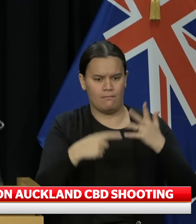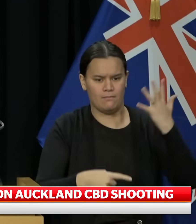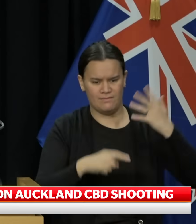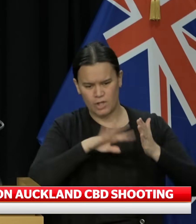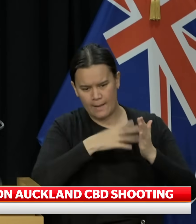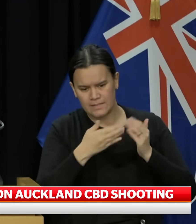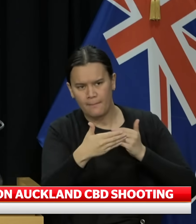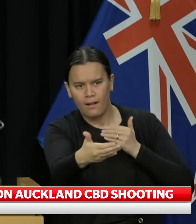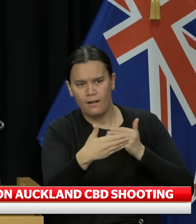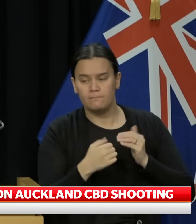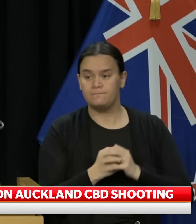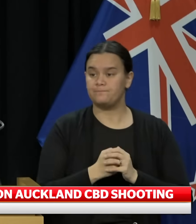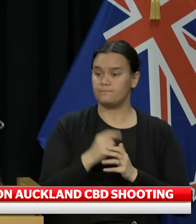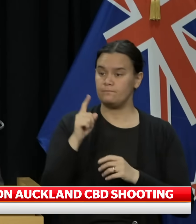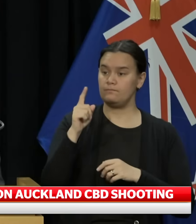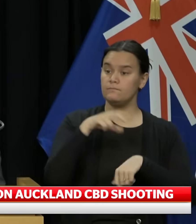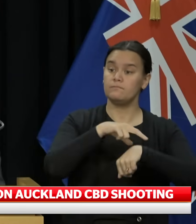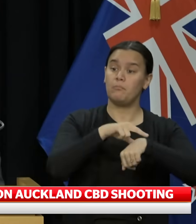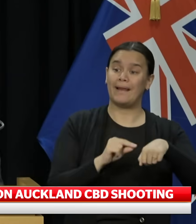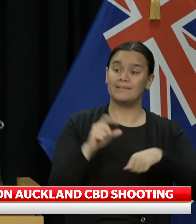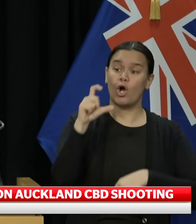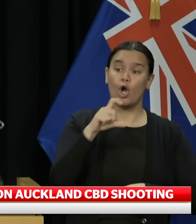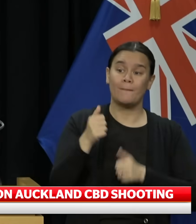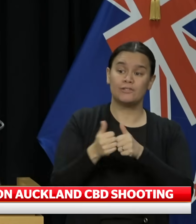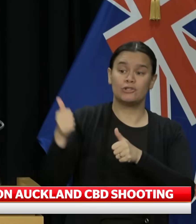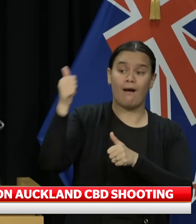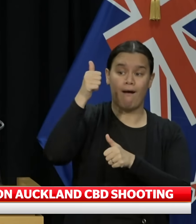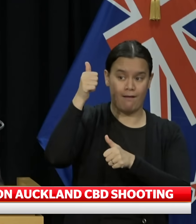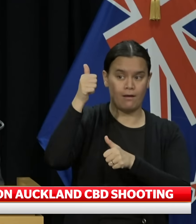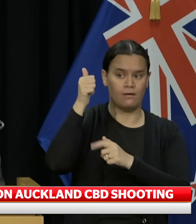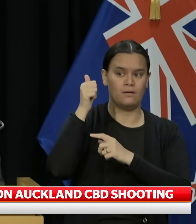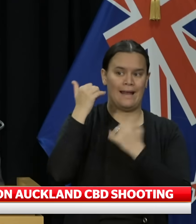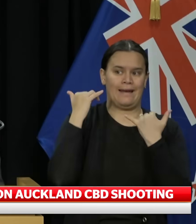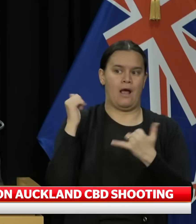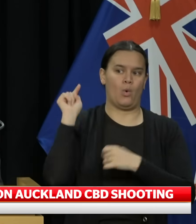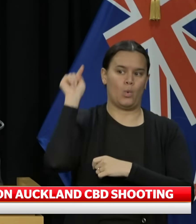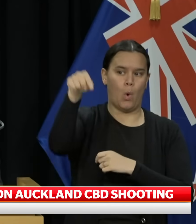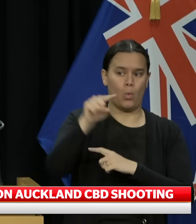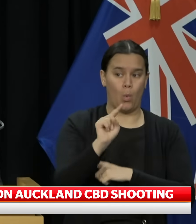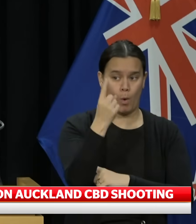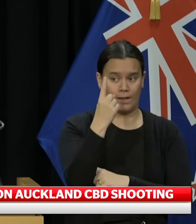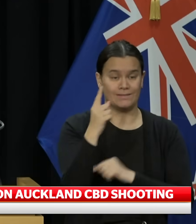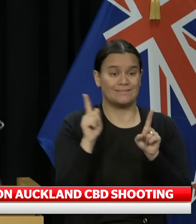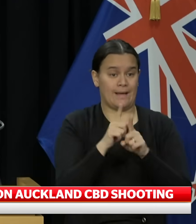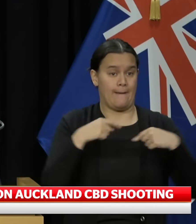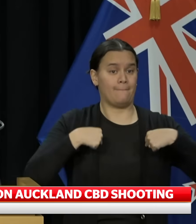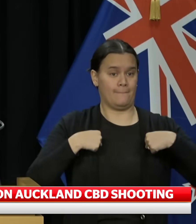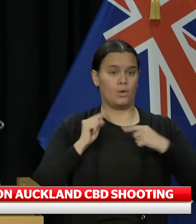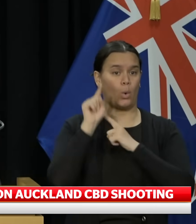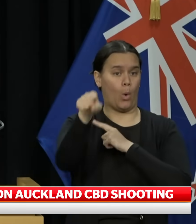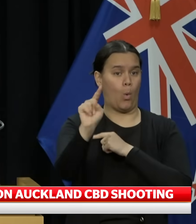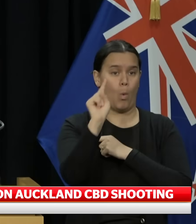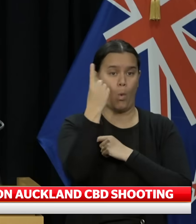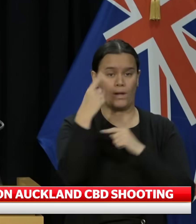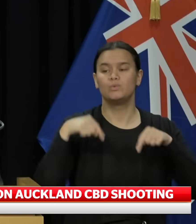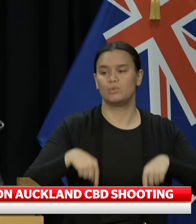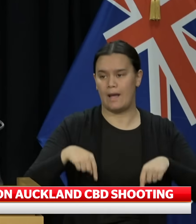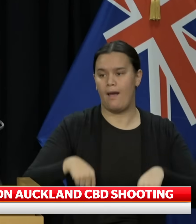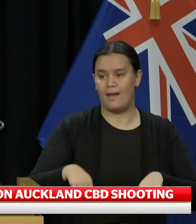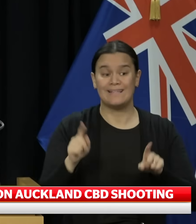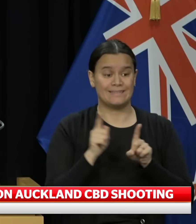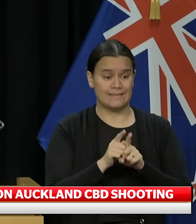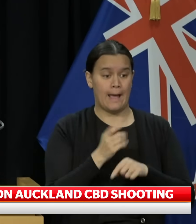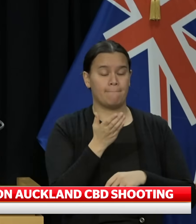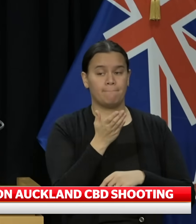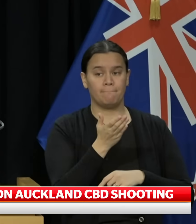Christchurch, I believe, this morning, and is headed directly to Auckland. I'll be heading up to Auckland shortly, as will the Minister of Police. As the Minister of Sport will